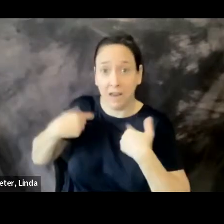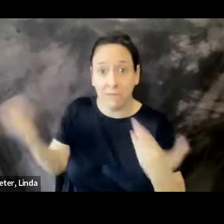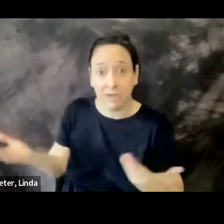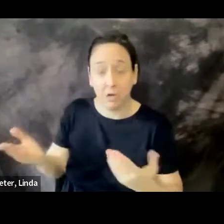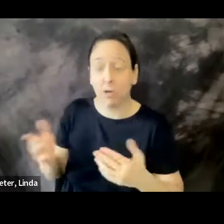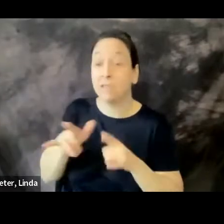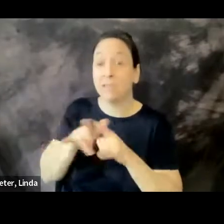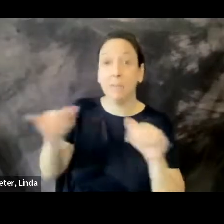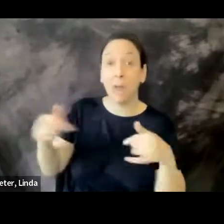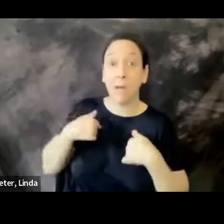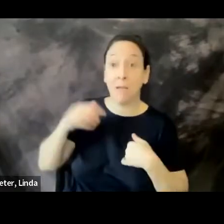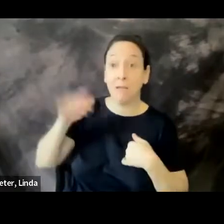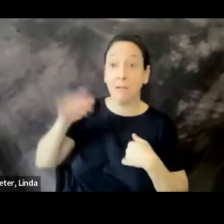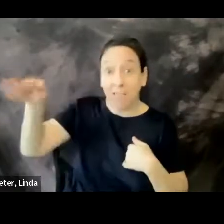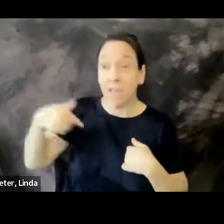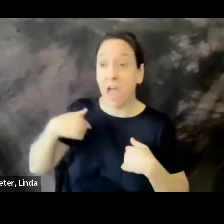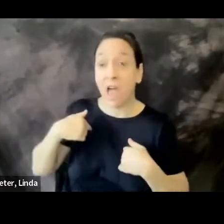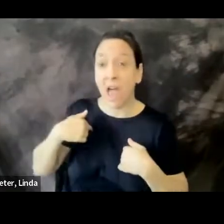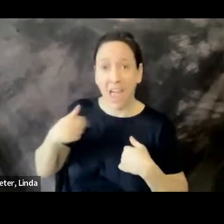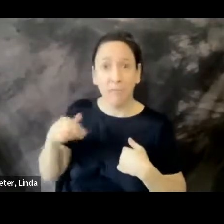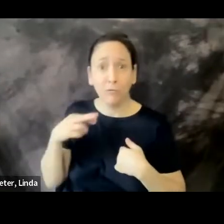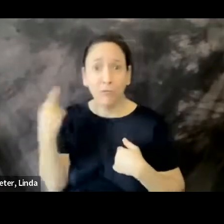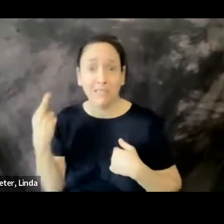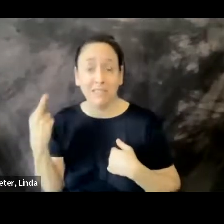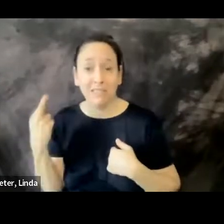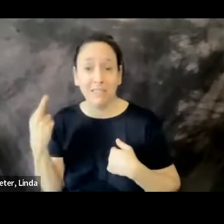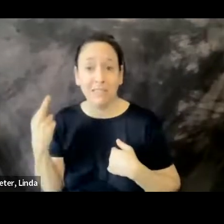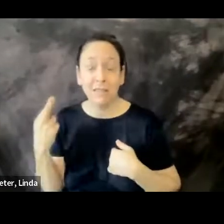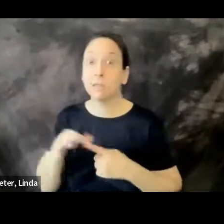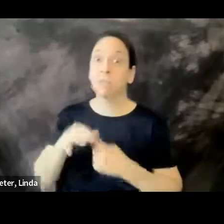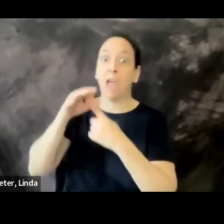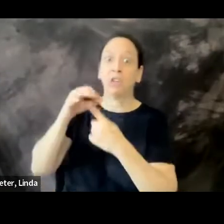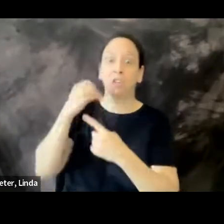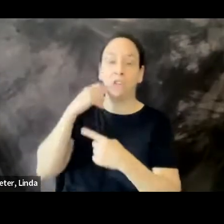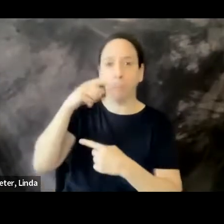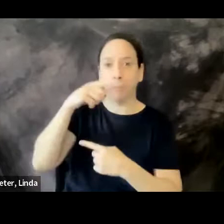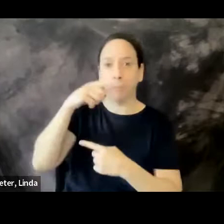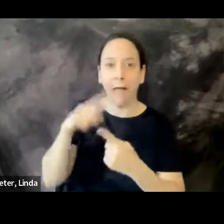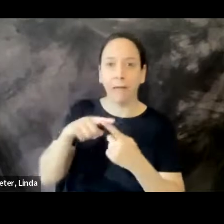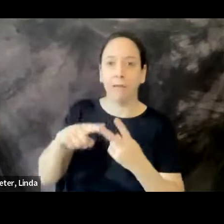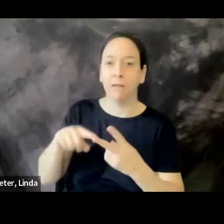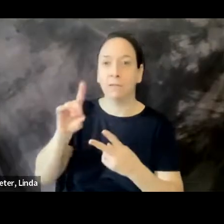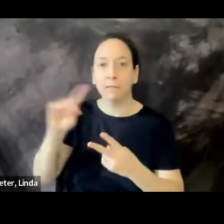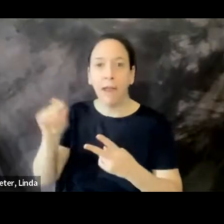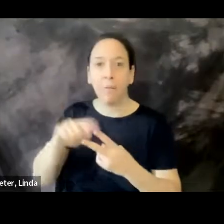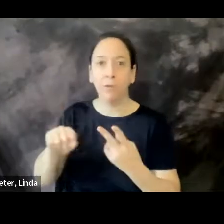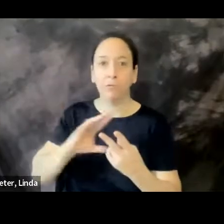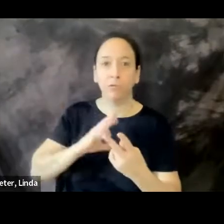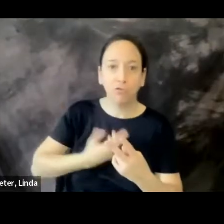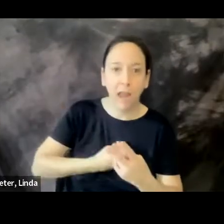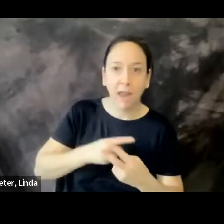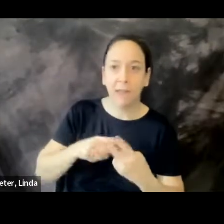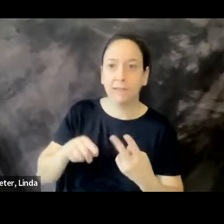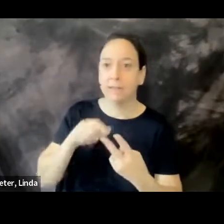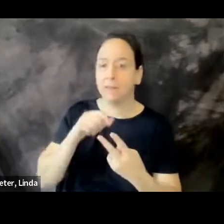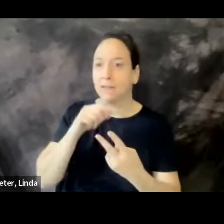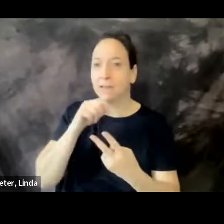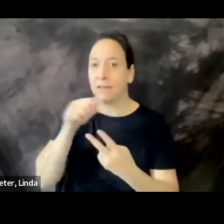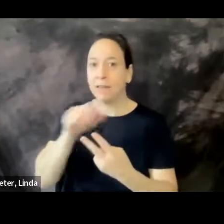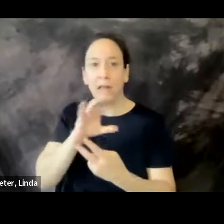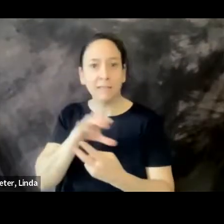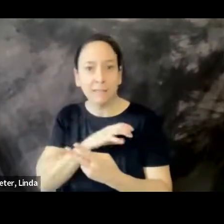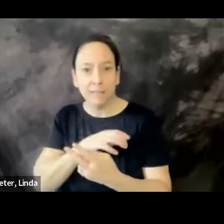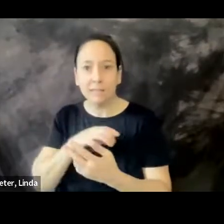yourself visible to the state. And especially if you're Black, if you're disabled, if you're trans, if you're undocumented, if you're any kind